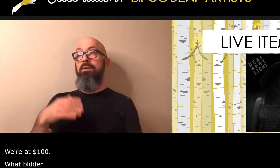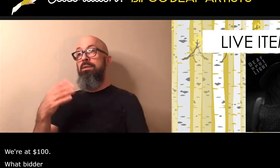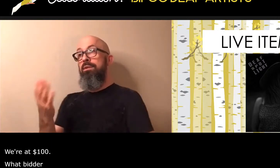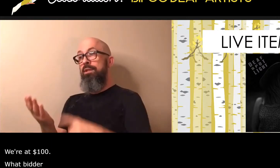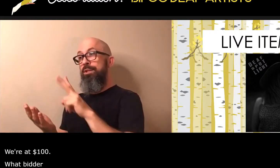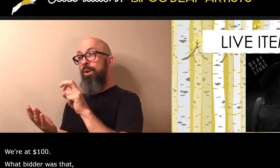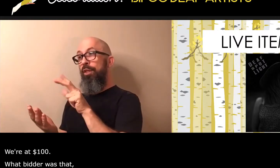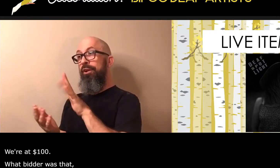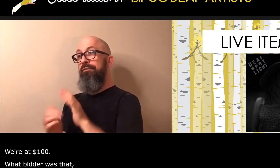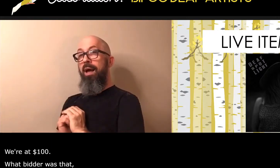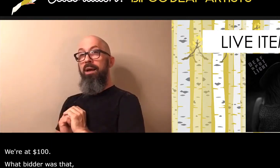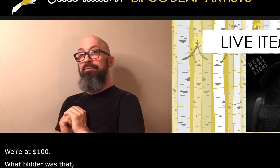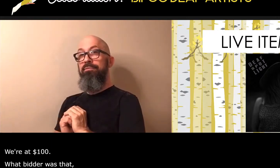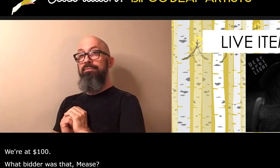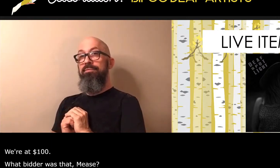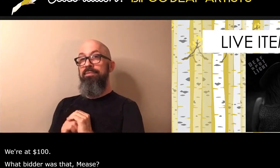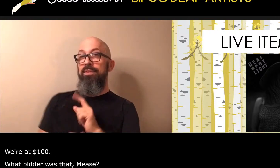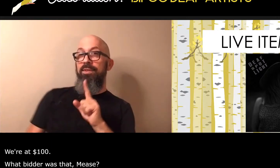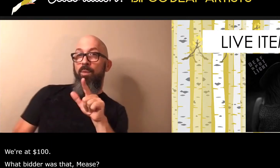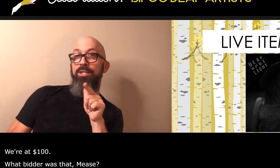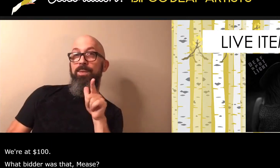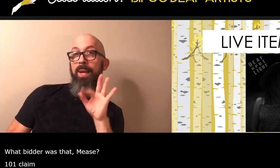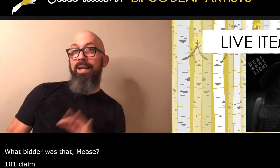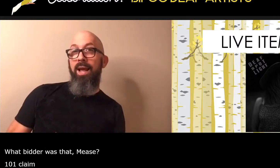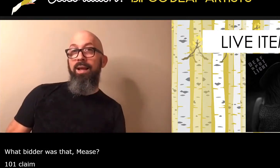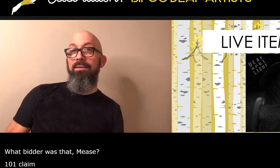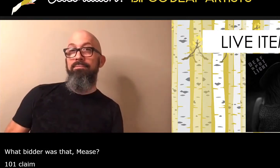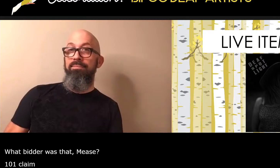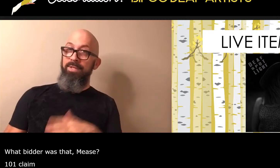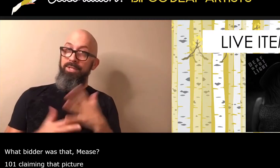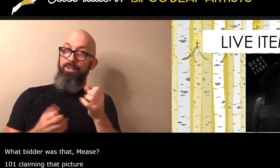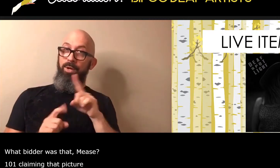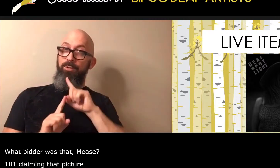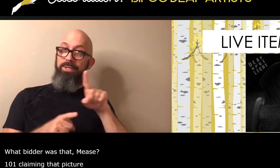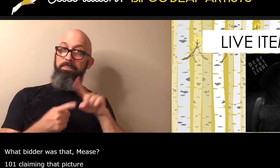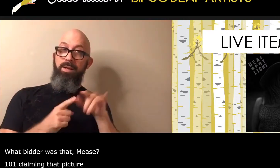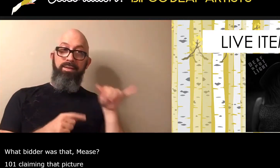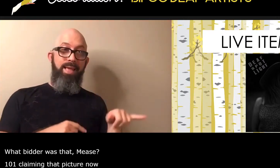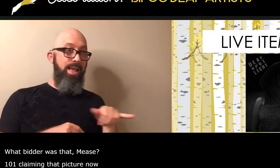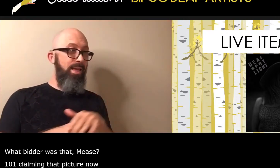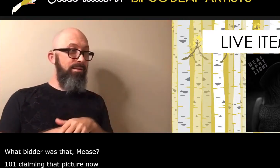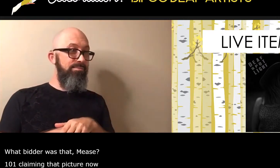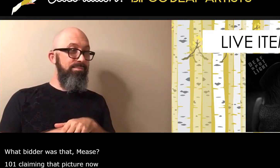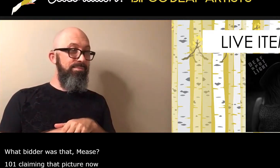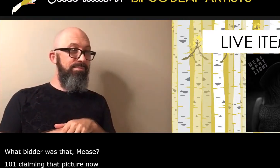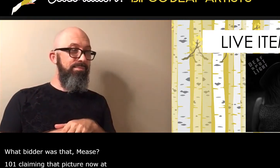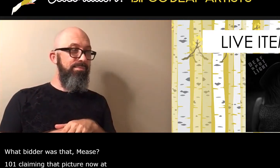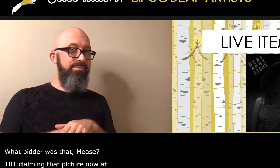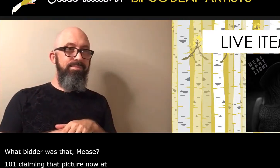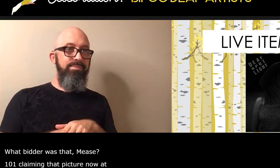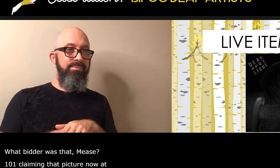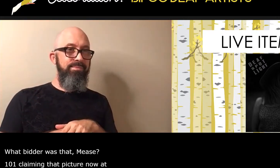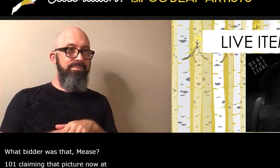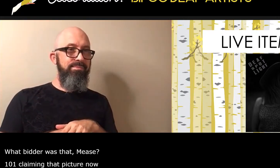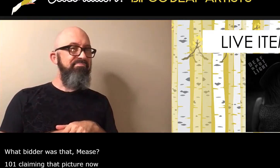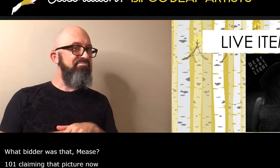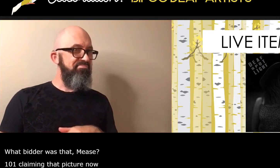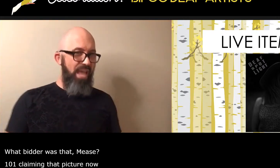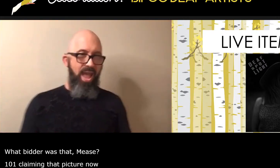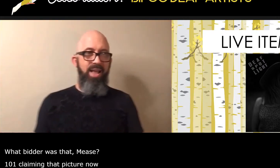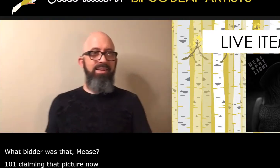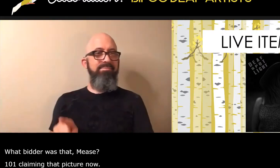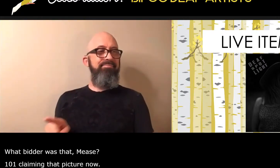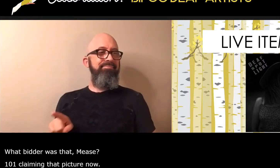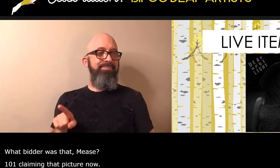101. Claiming that picture now, 235. 129. Do you have a response